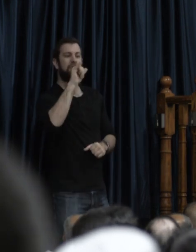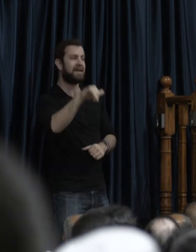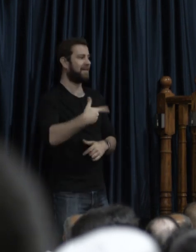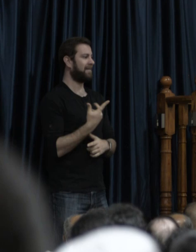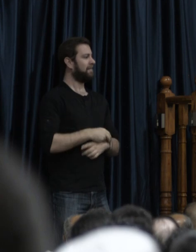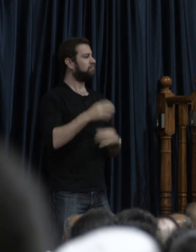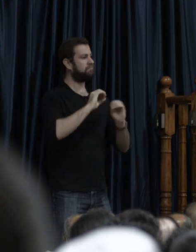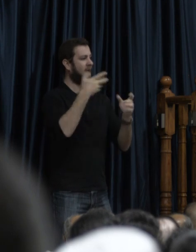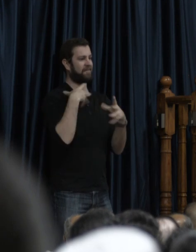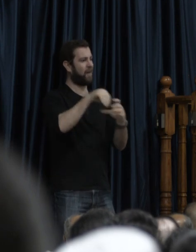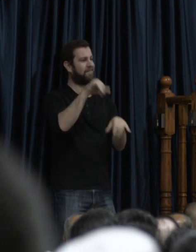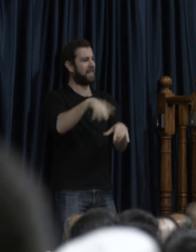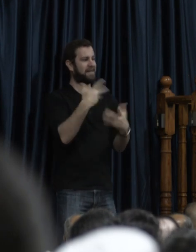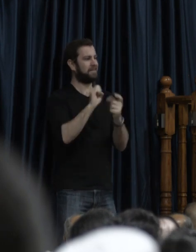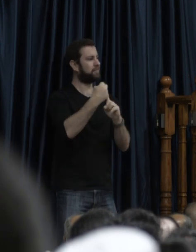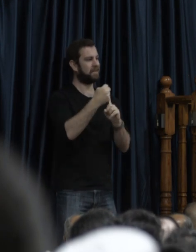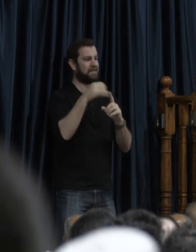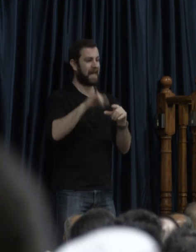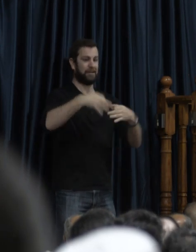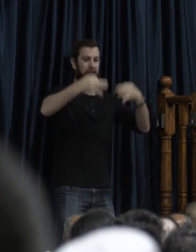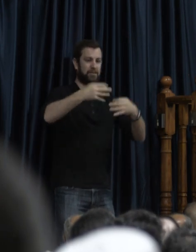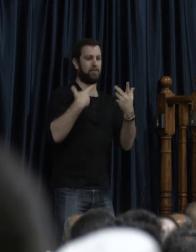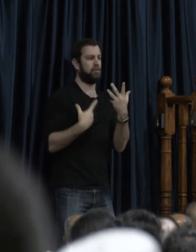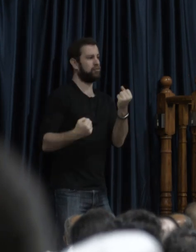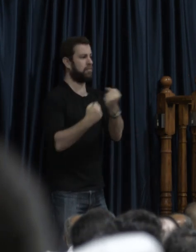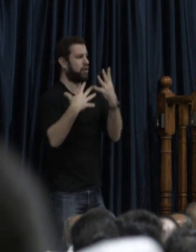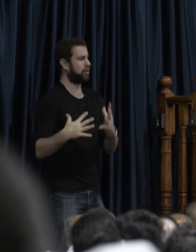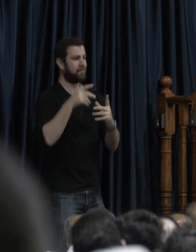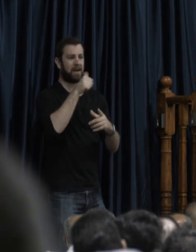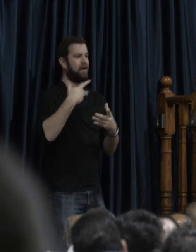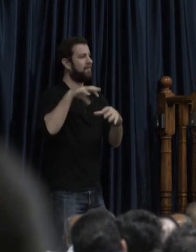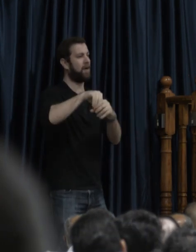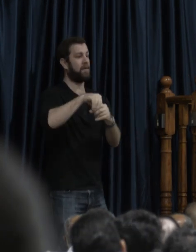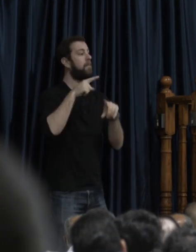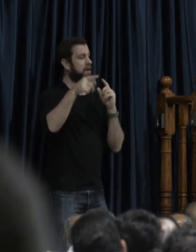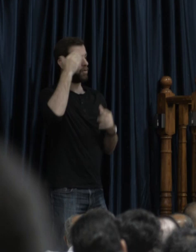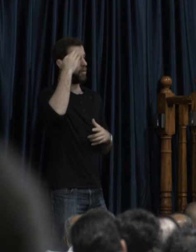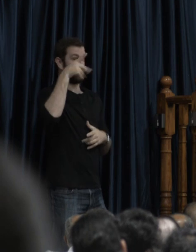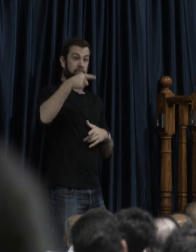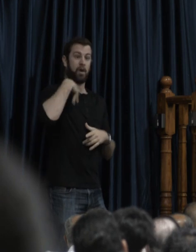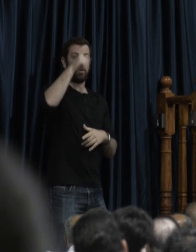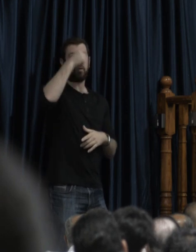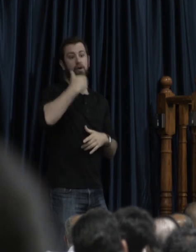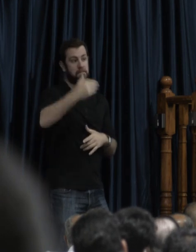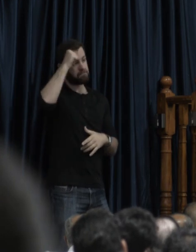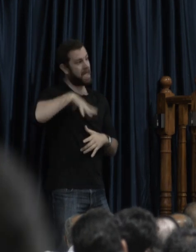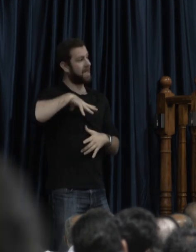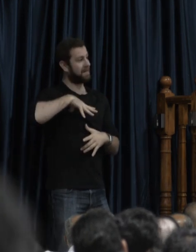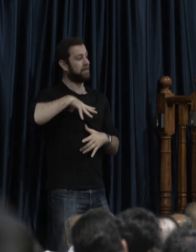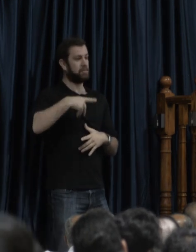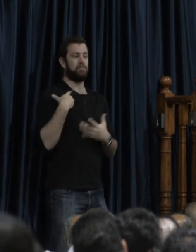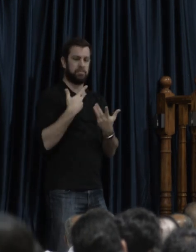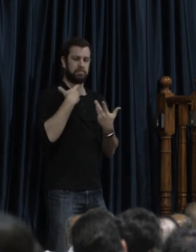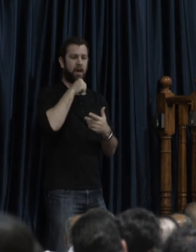do with that particular judge or advocate. But just to know there's a good man who's selfless, who's giving value back to